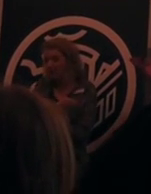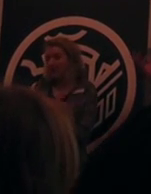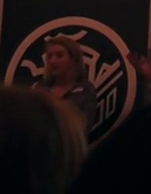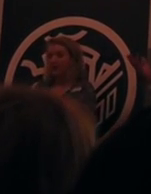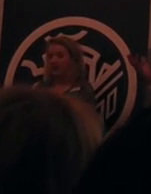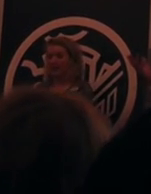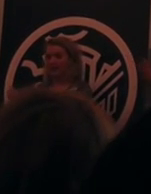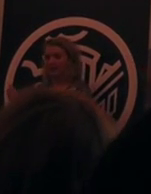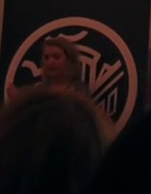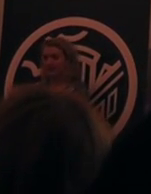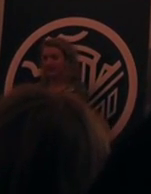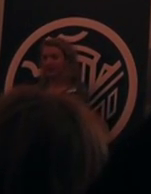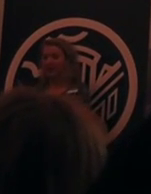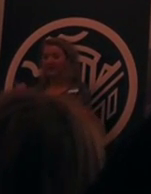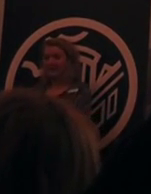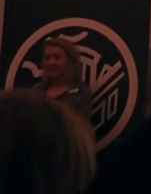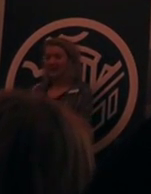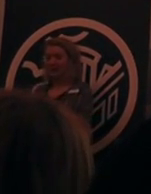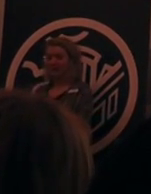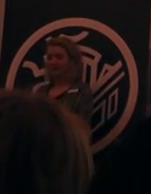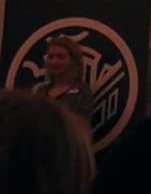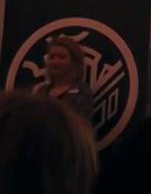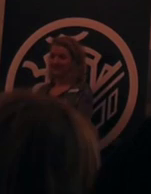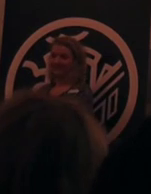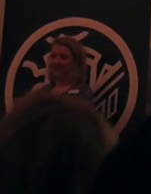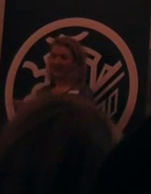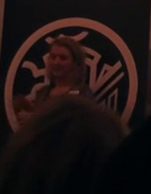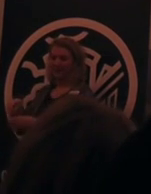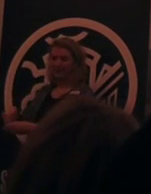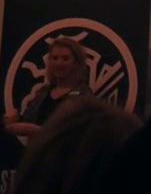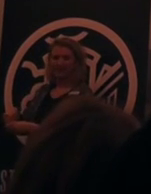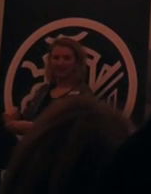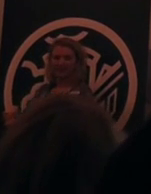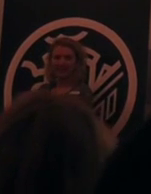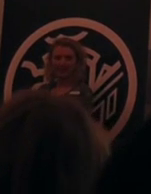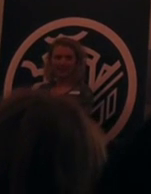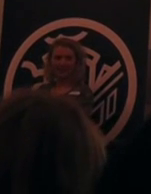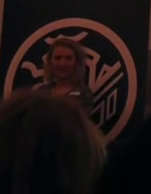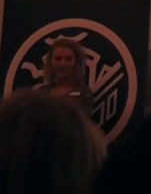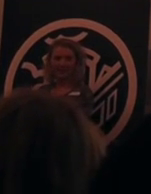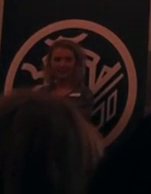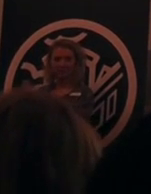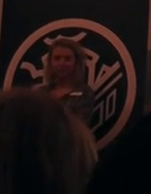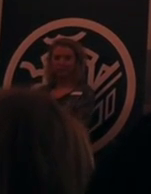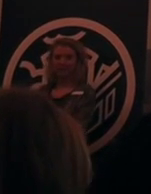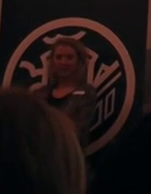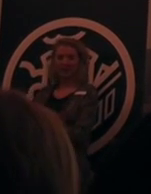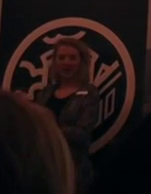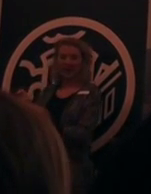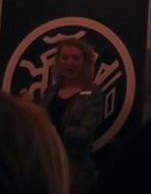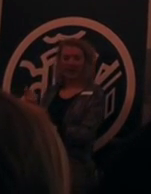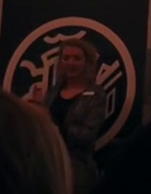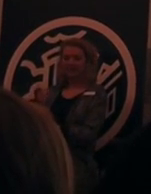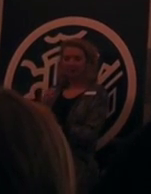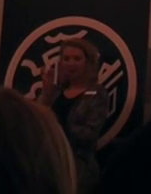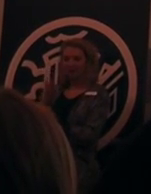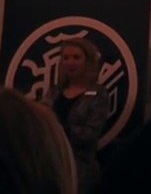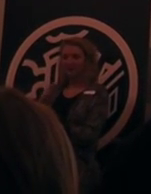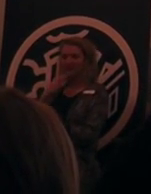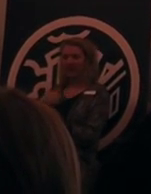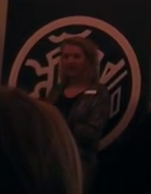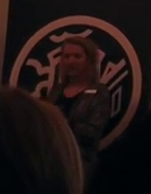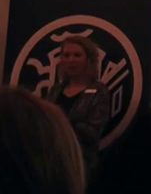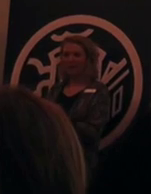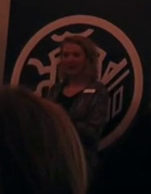to me, was one of my rights as an American citizen. And having been in Hungary, I didn't feel endangered there. But the press was